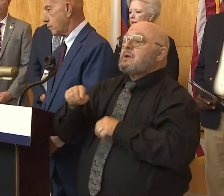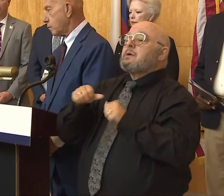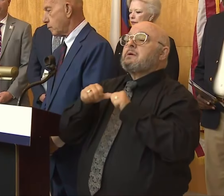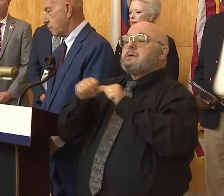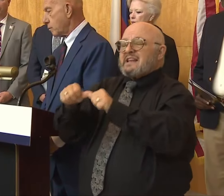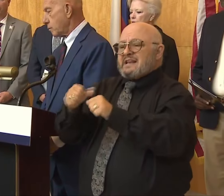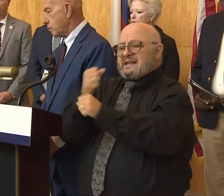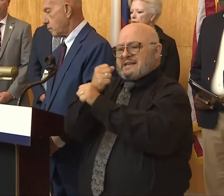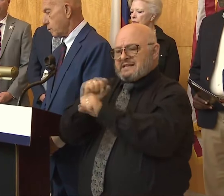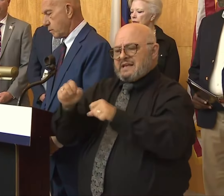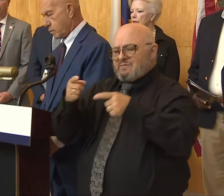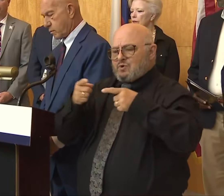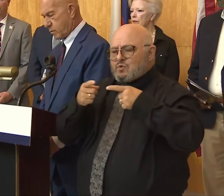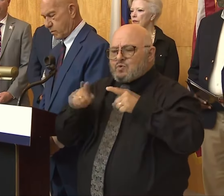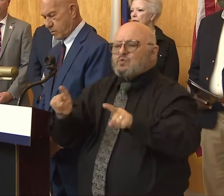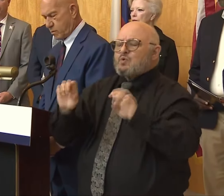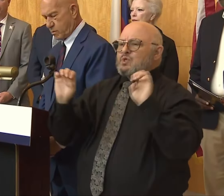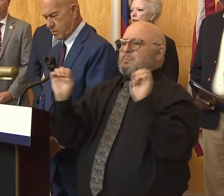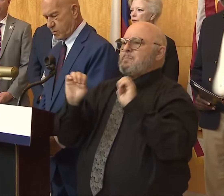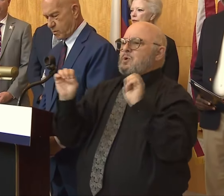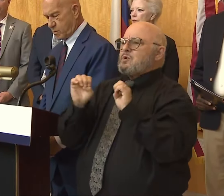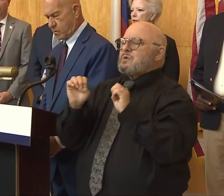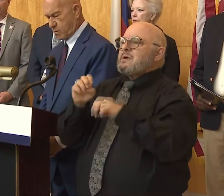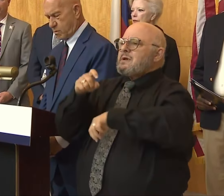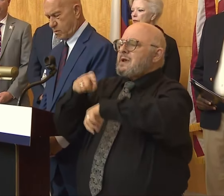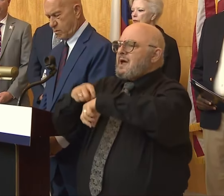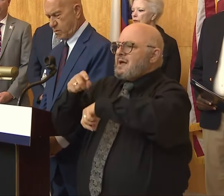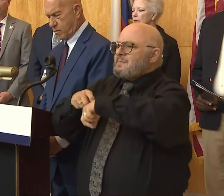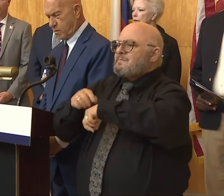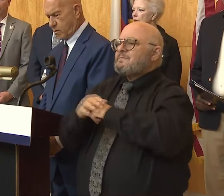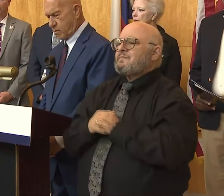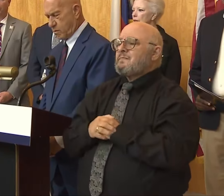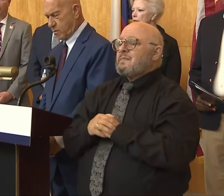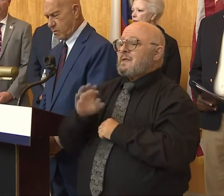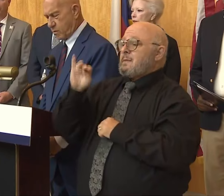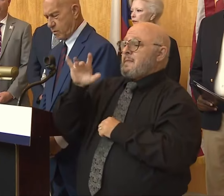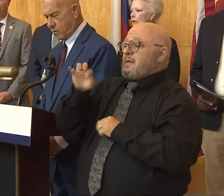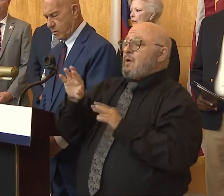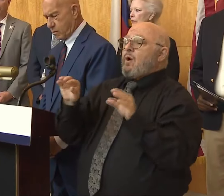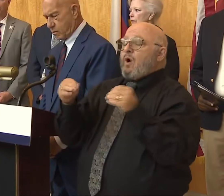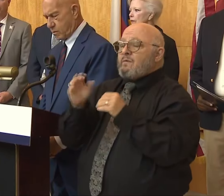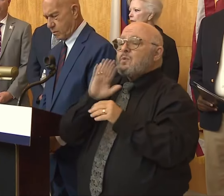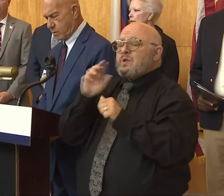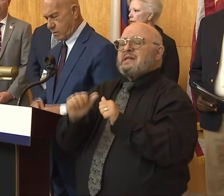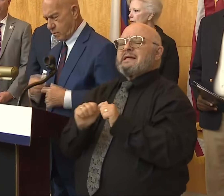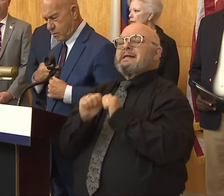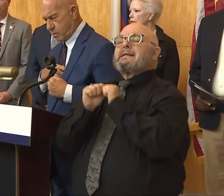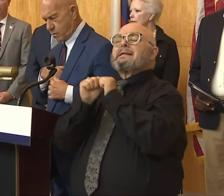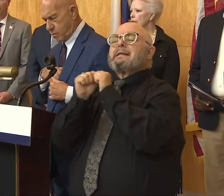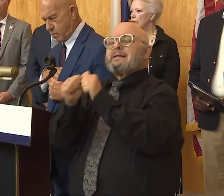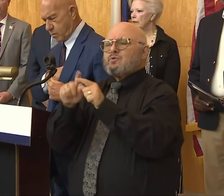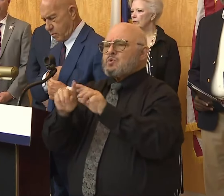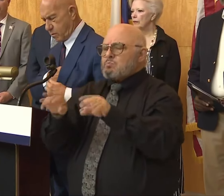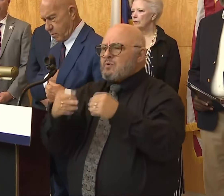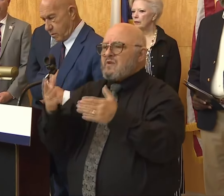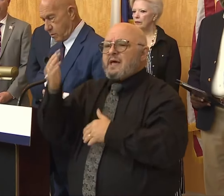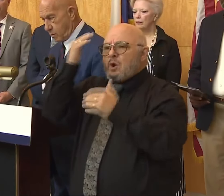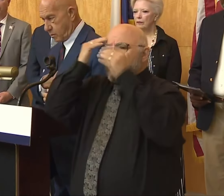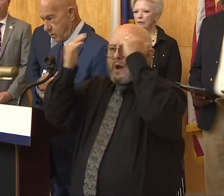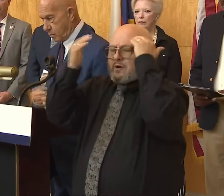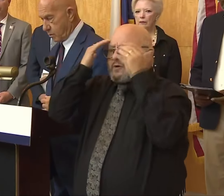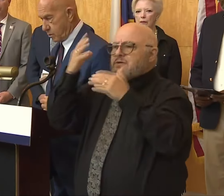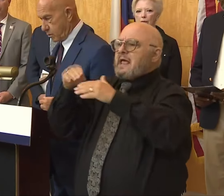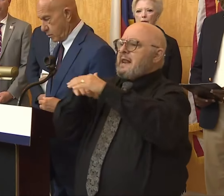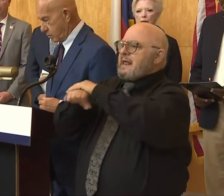during these emergency situations. We will, at the mayor's office, continue to provide awareness and